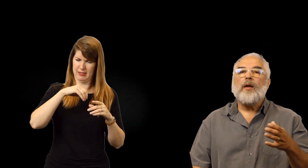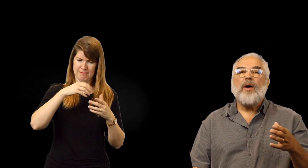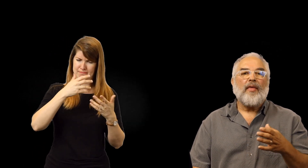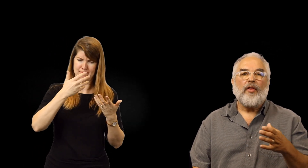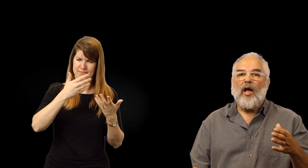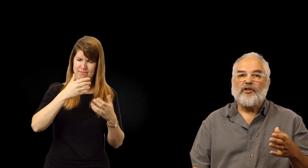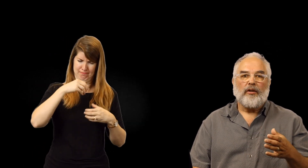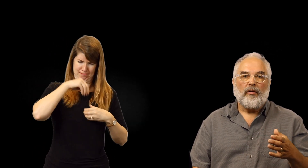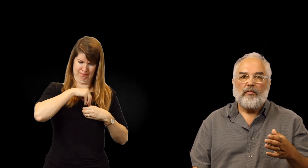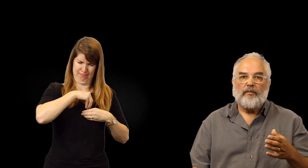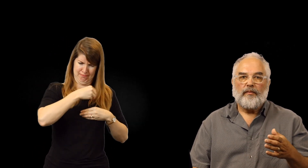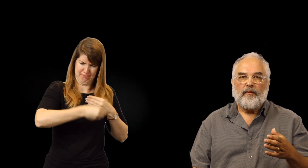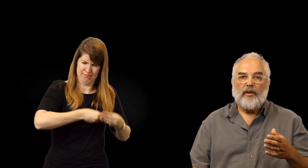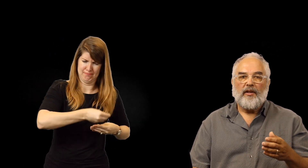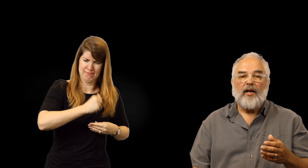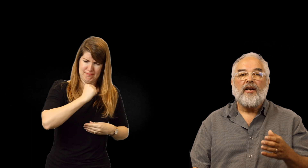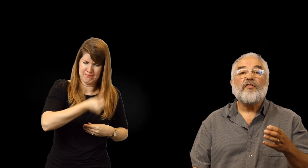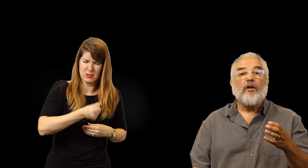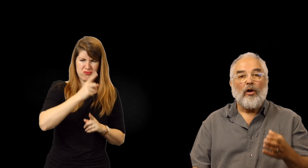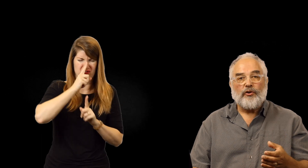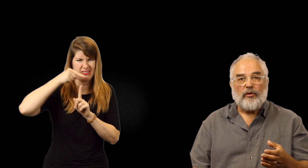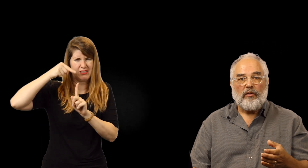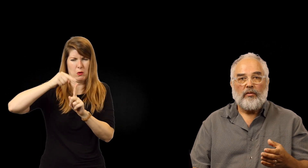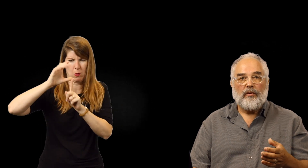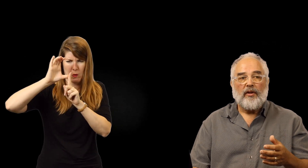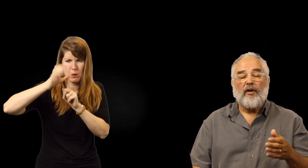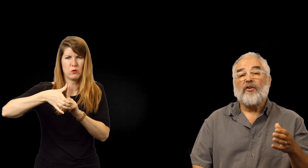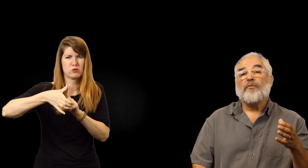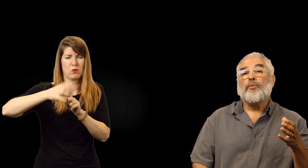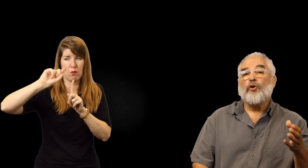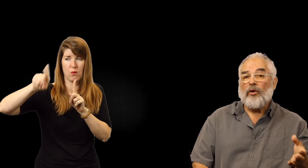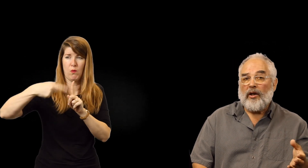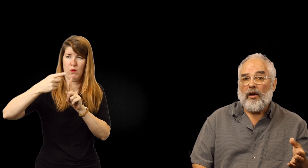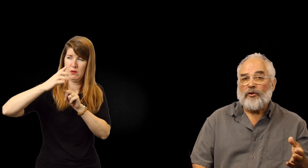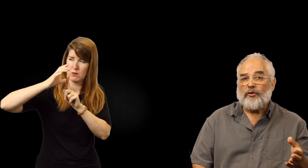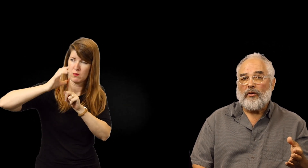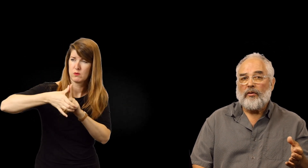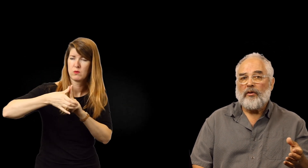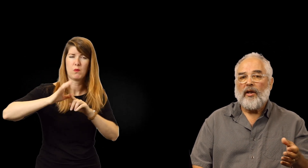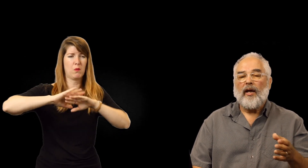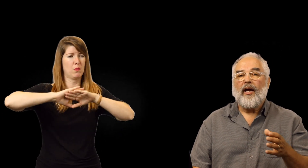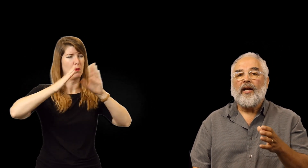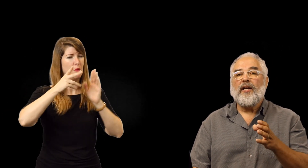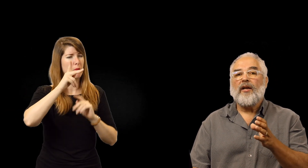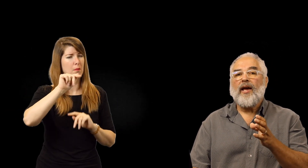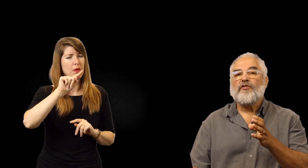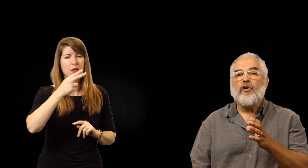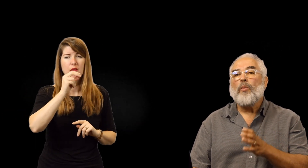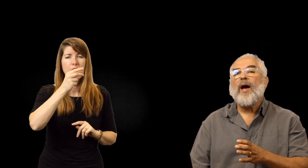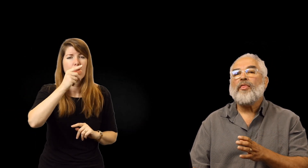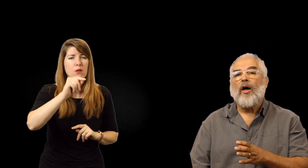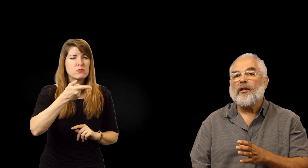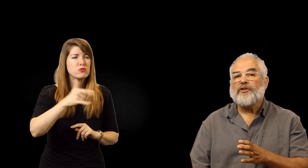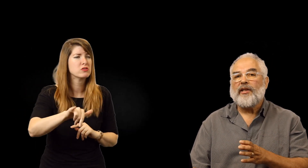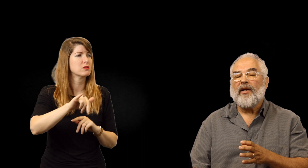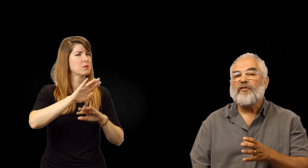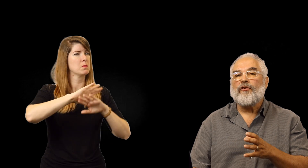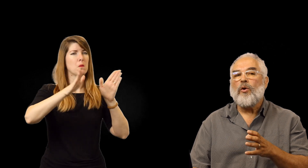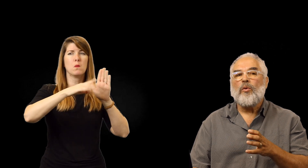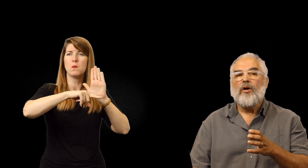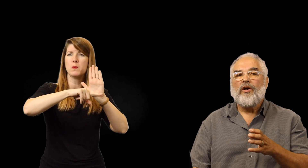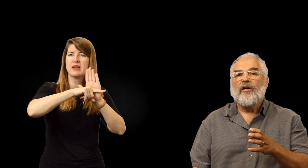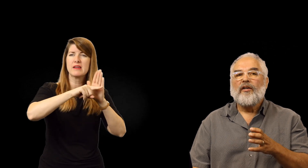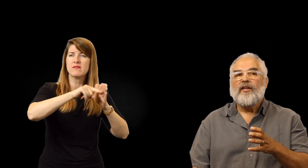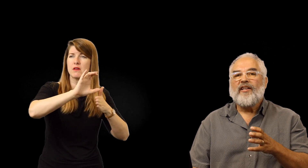is not pathological, that it is cultural, that it is purely cultural, and it has no pathology, it